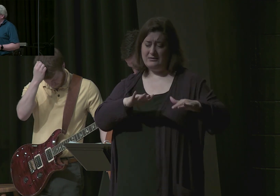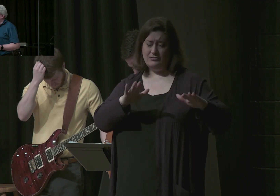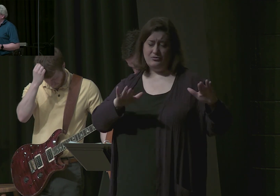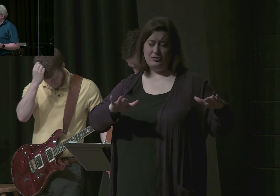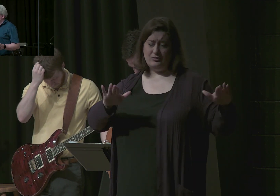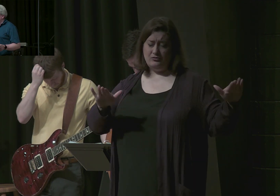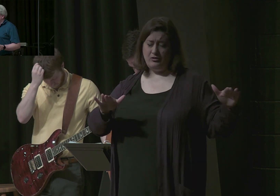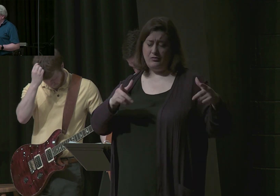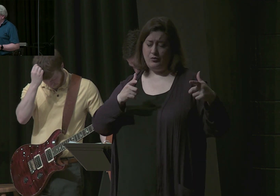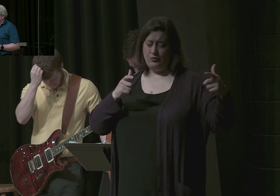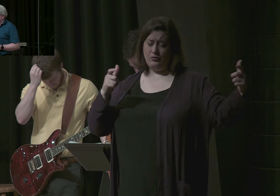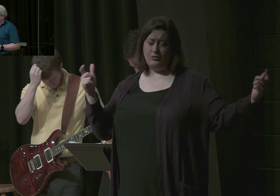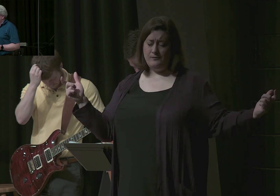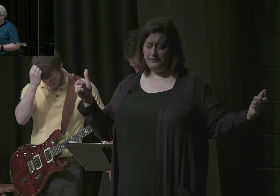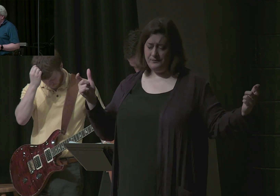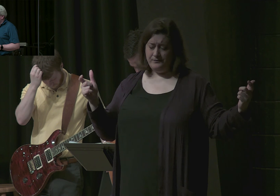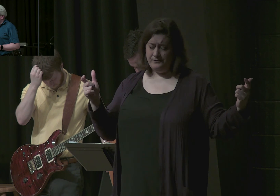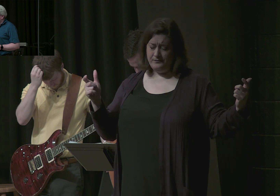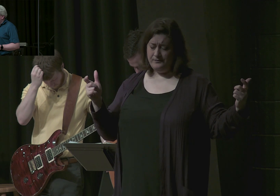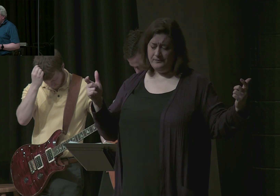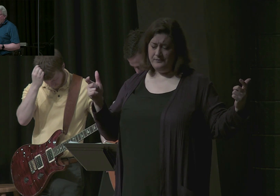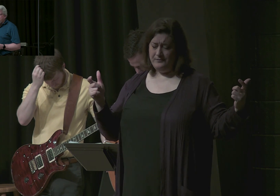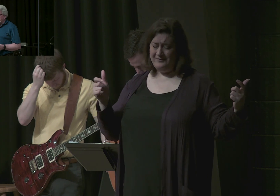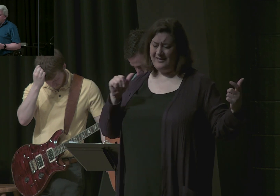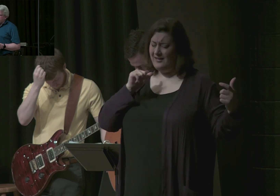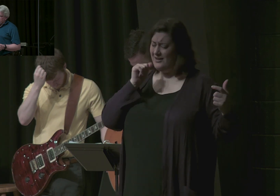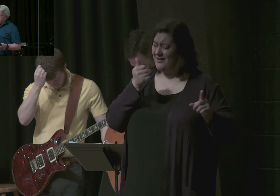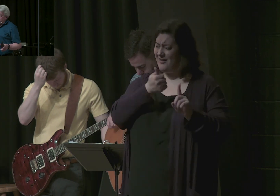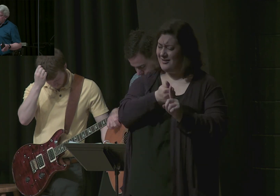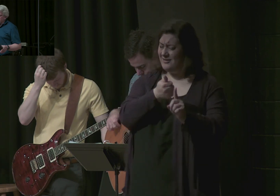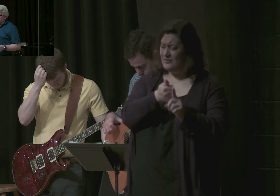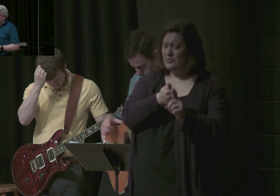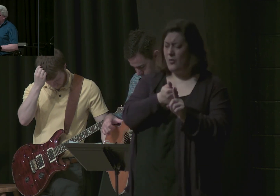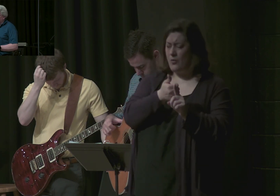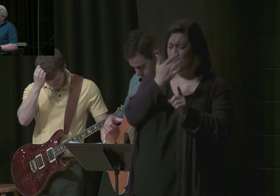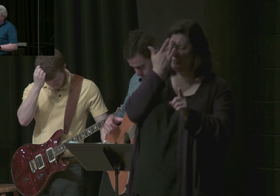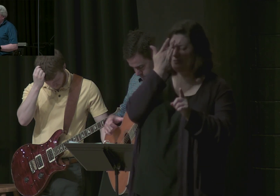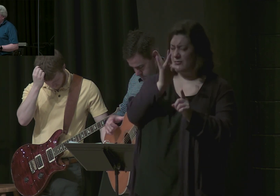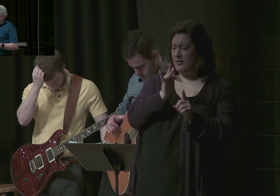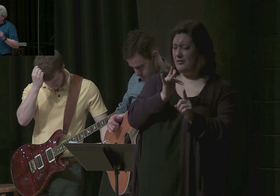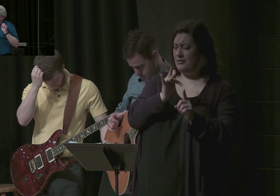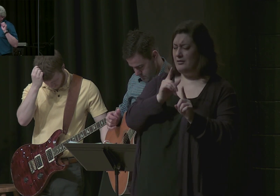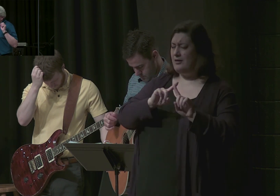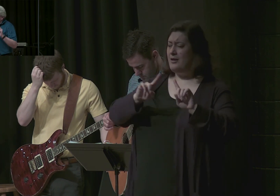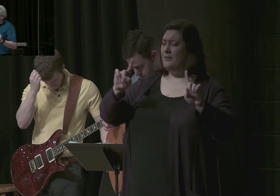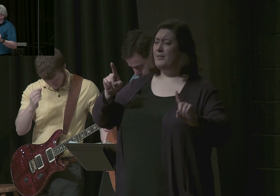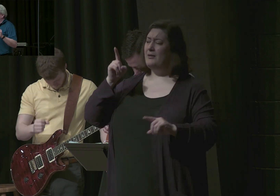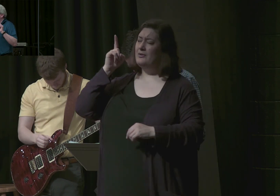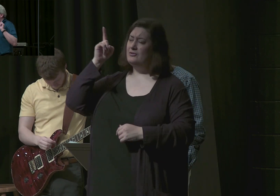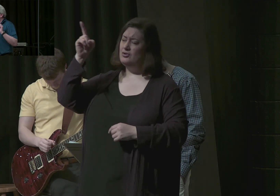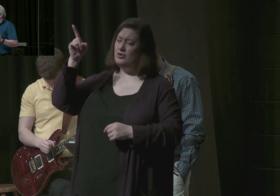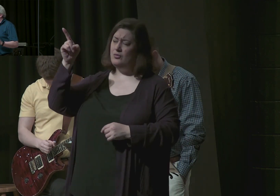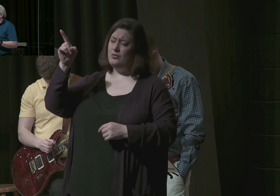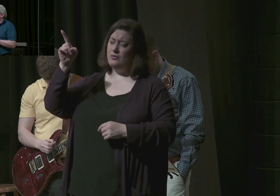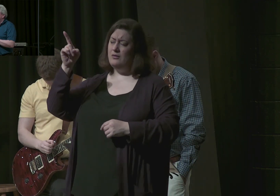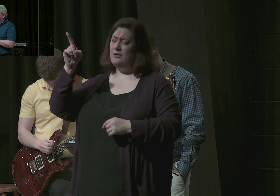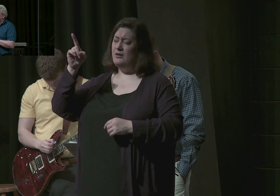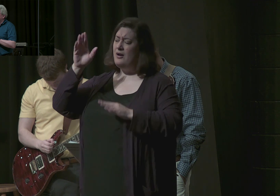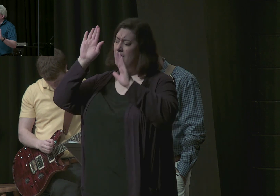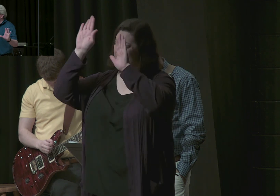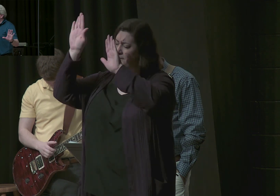wives, and children. Not because he's so clever, but because you